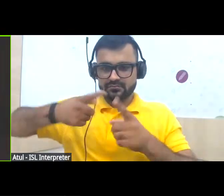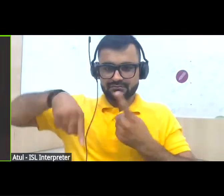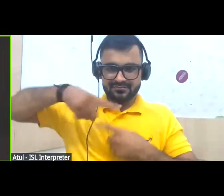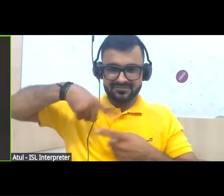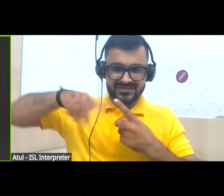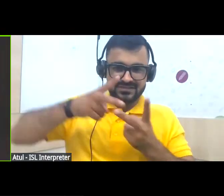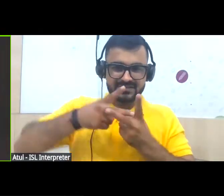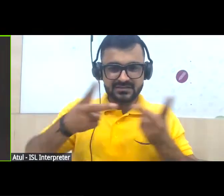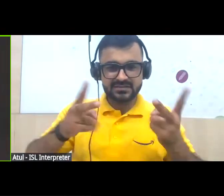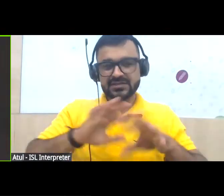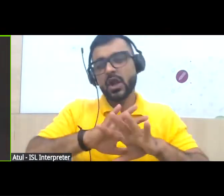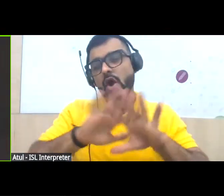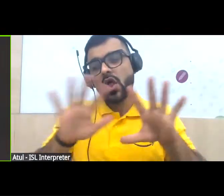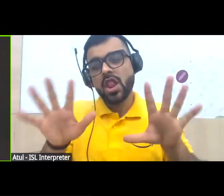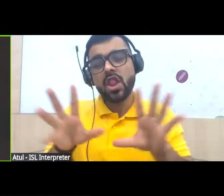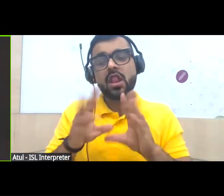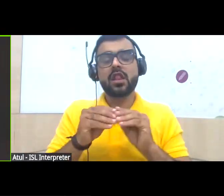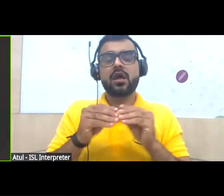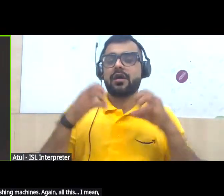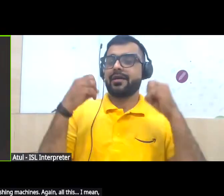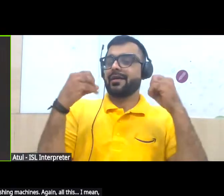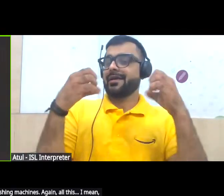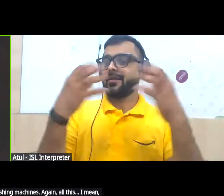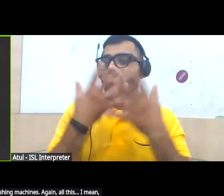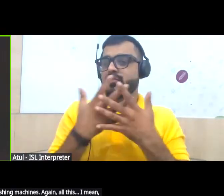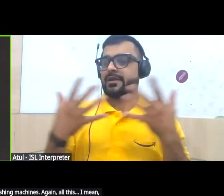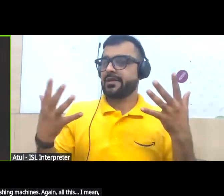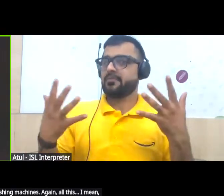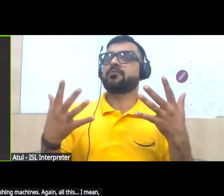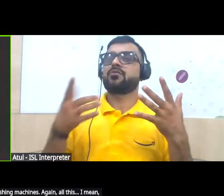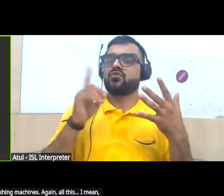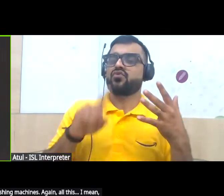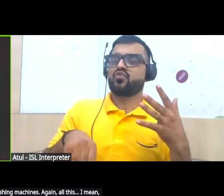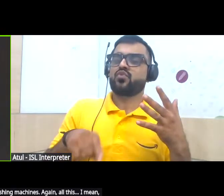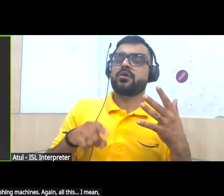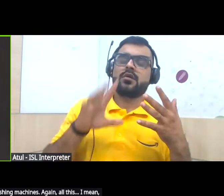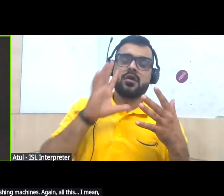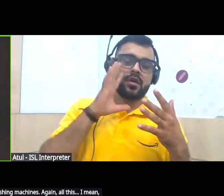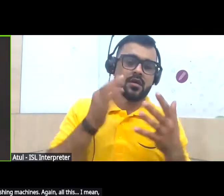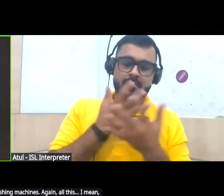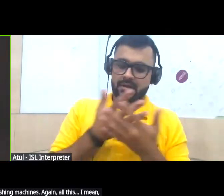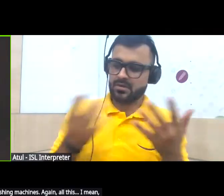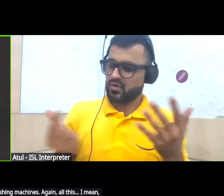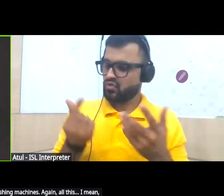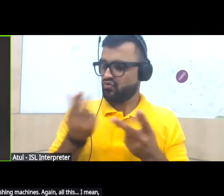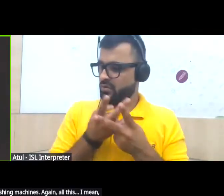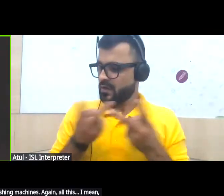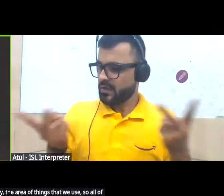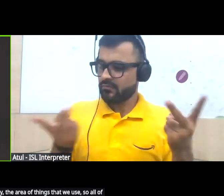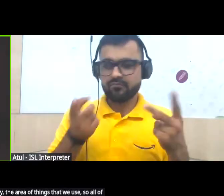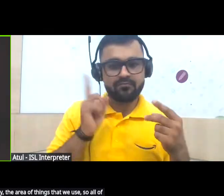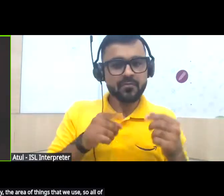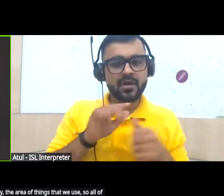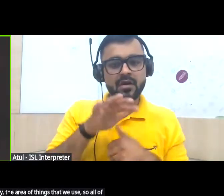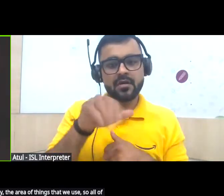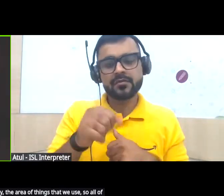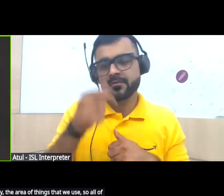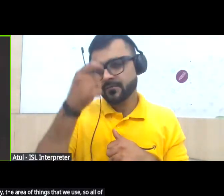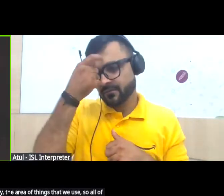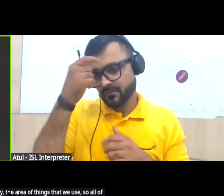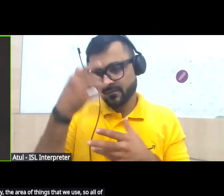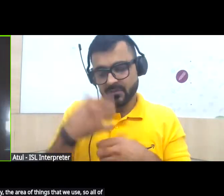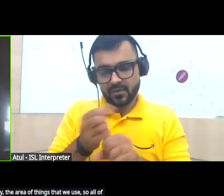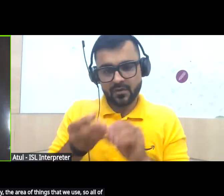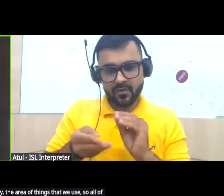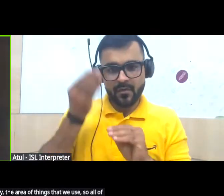this, even electronic devices, right? So today variety of things that we use, so all of them has to be. And one of the problem today is that